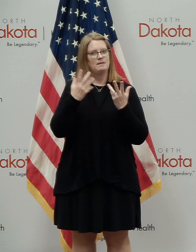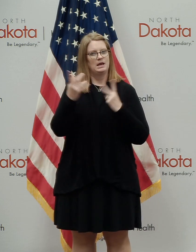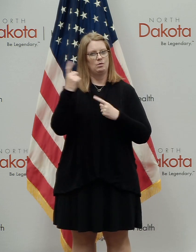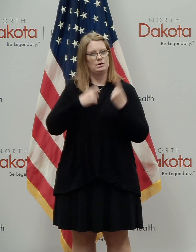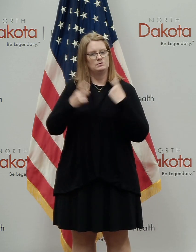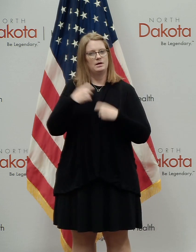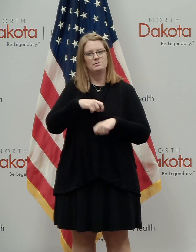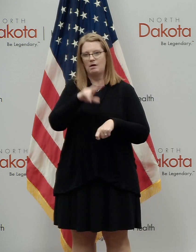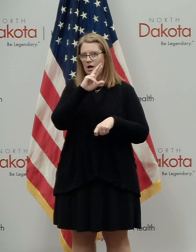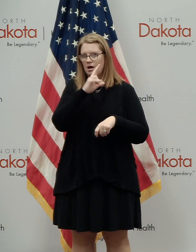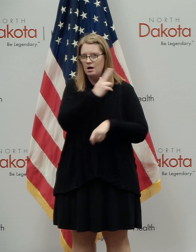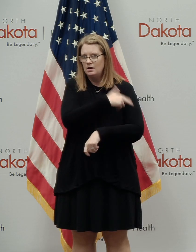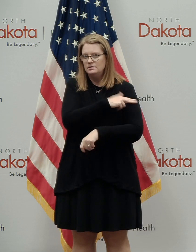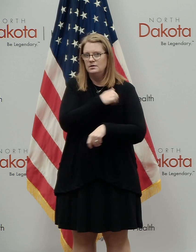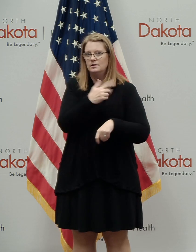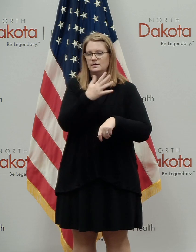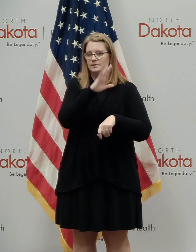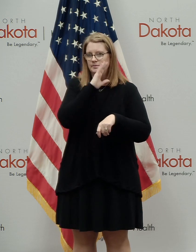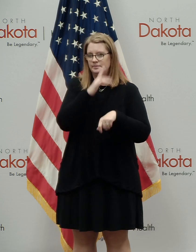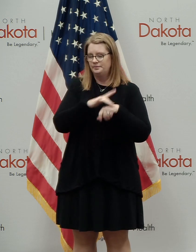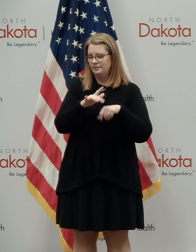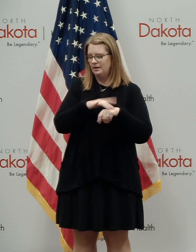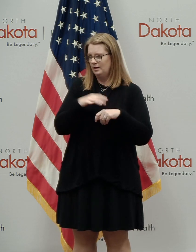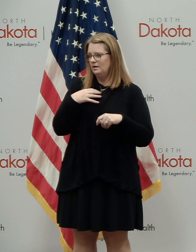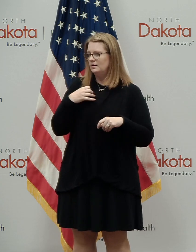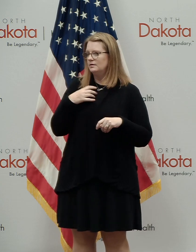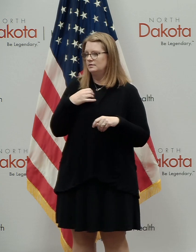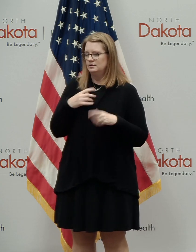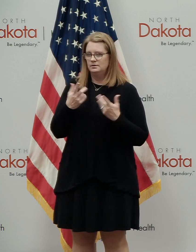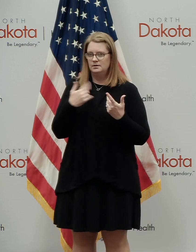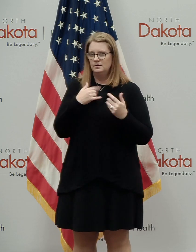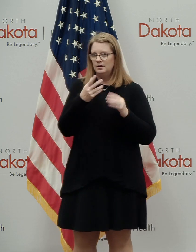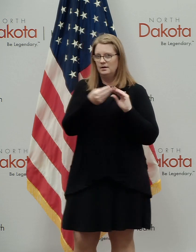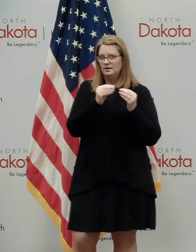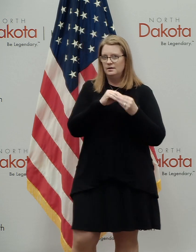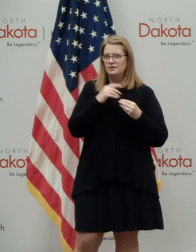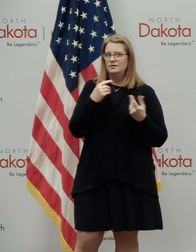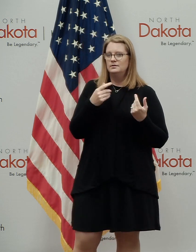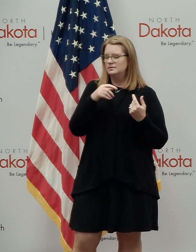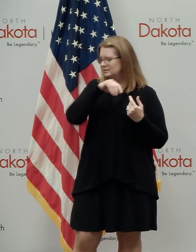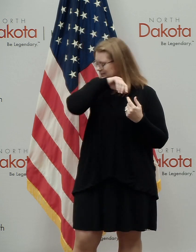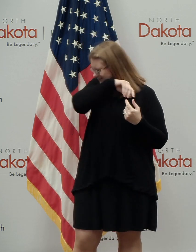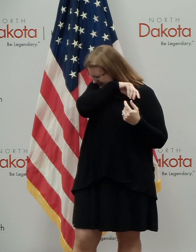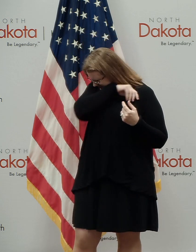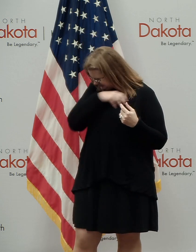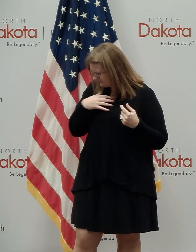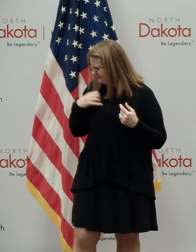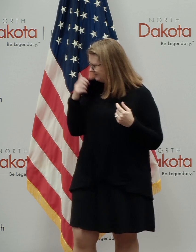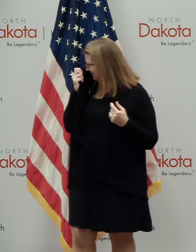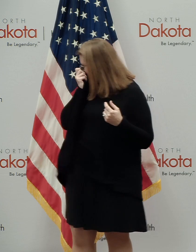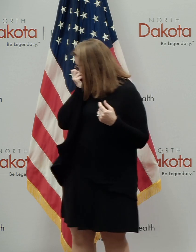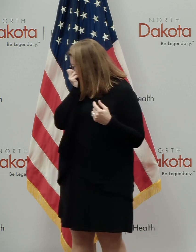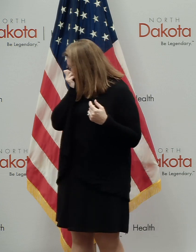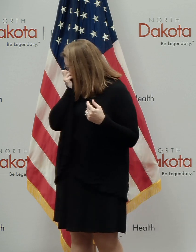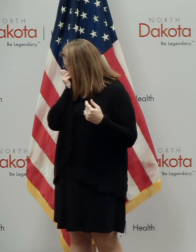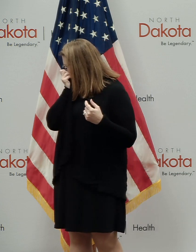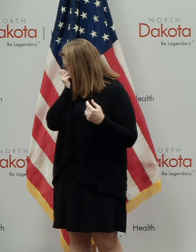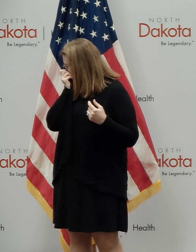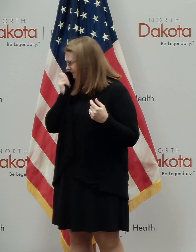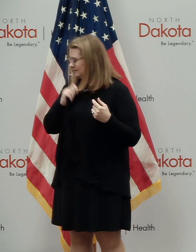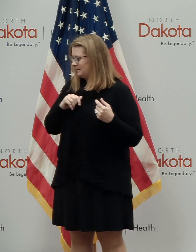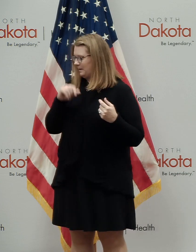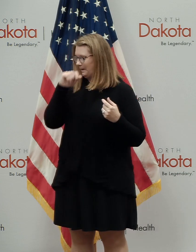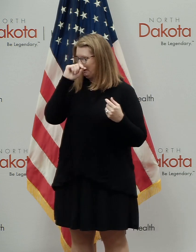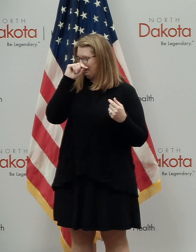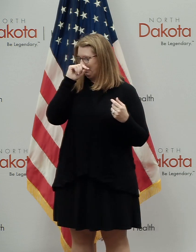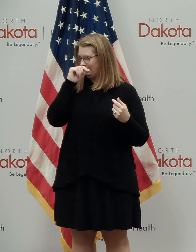hospital capacity, but I want to make sure those that are writing up have the numbers we talked about at the beginning. With today's hospitalized with COVID,